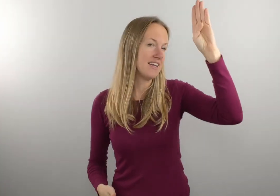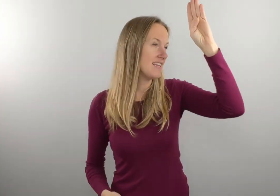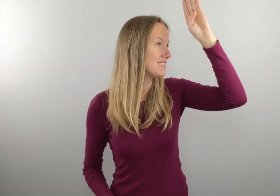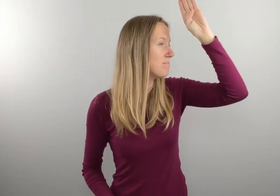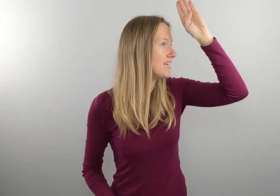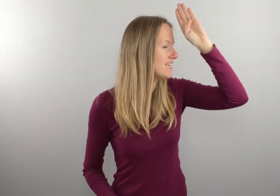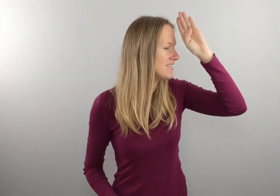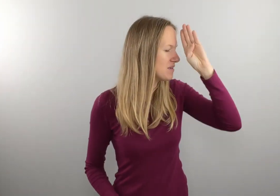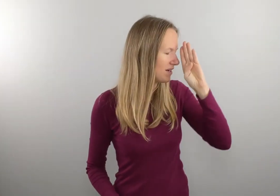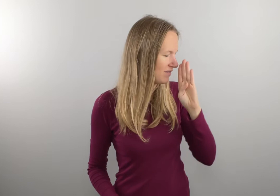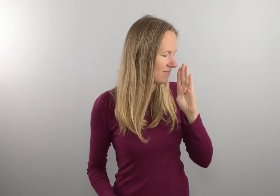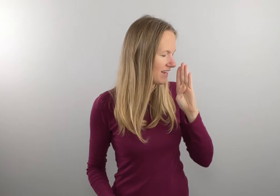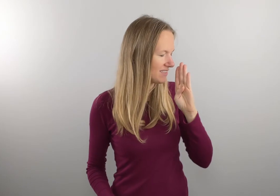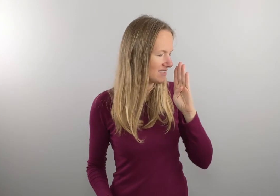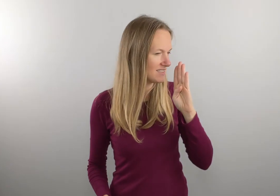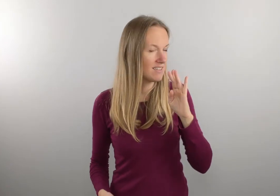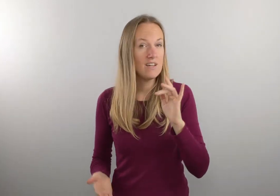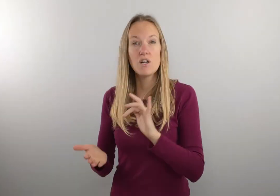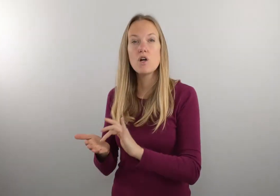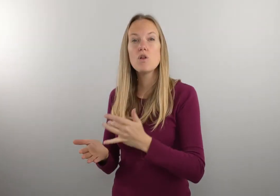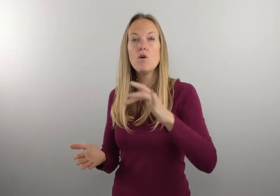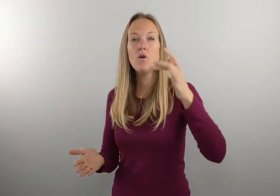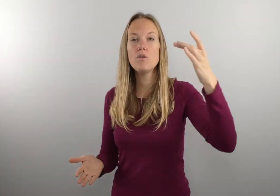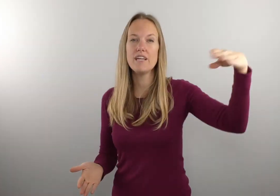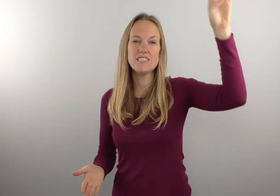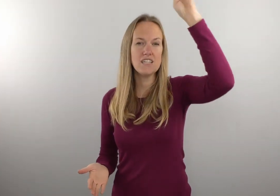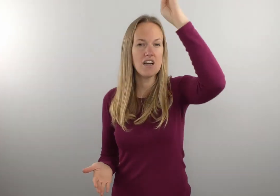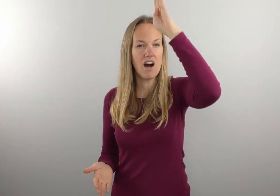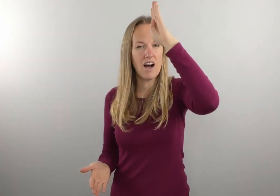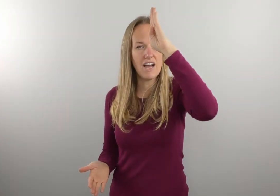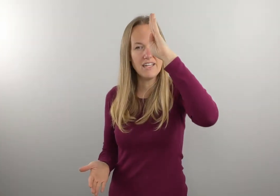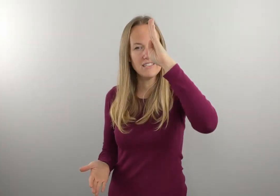That's a B down the middle of your face. Glory to God.